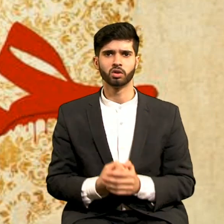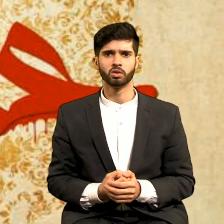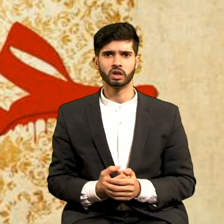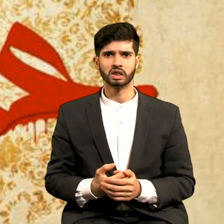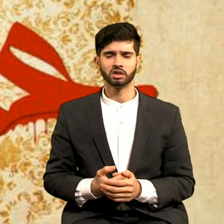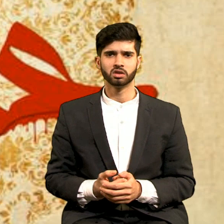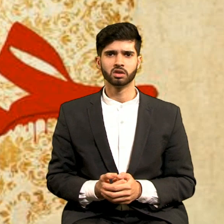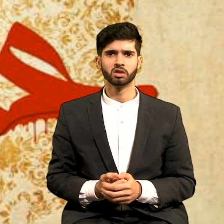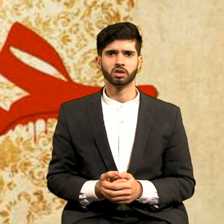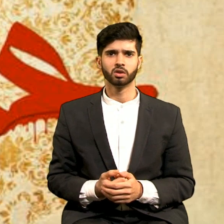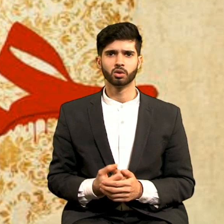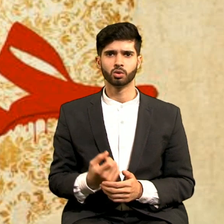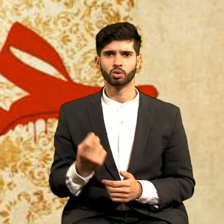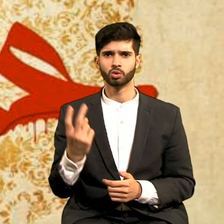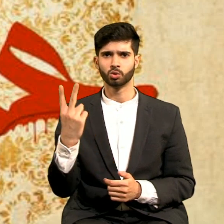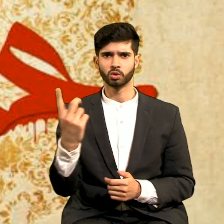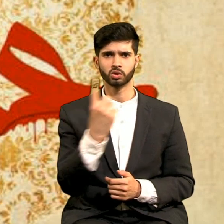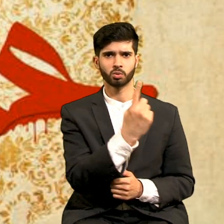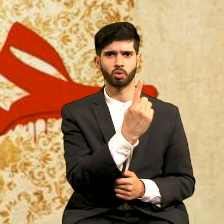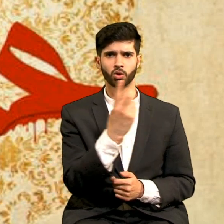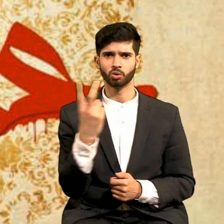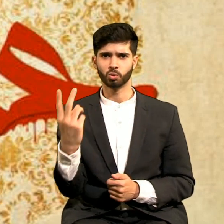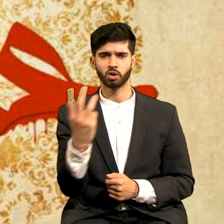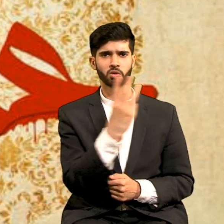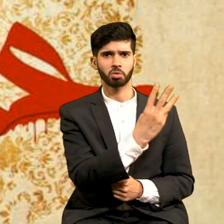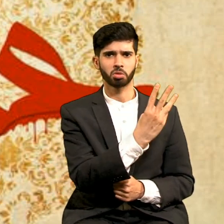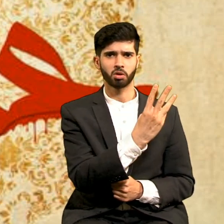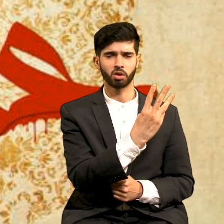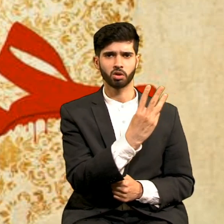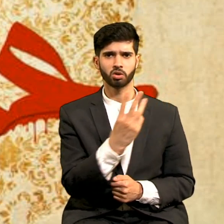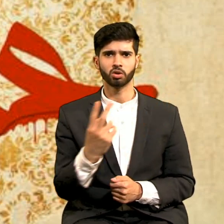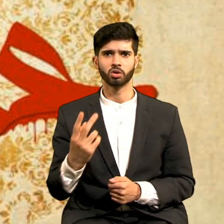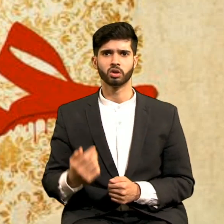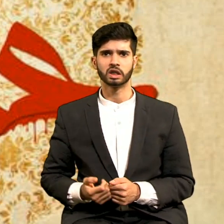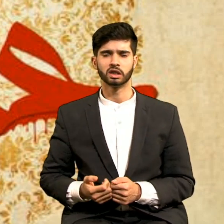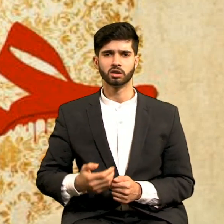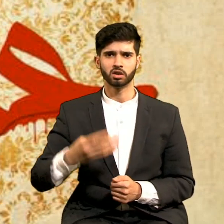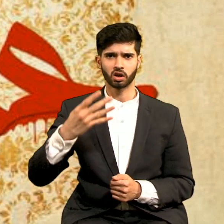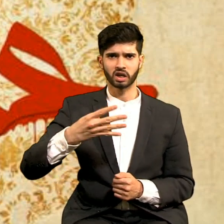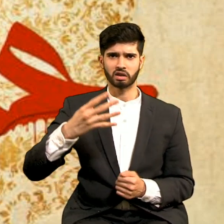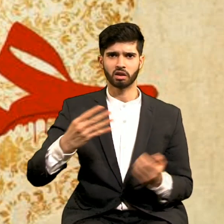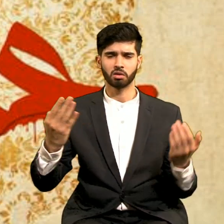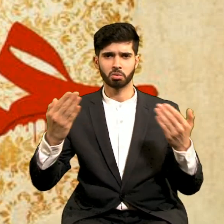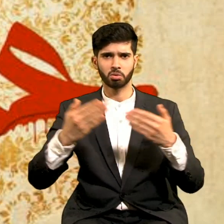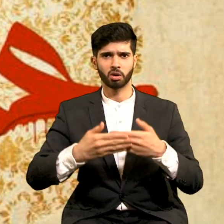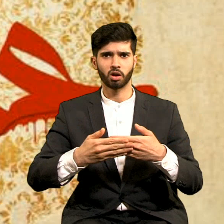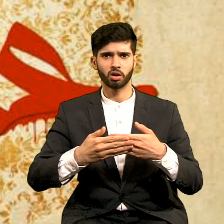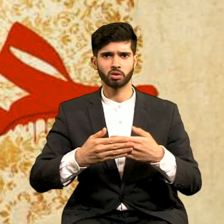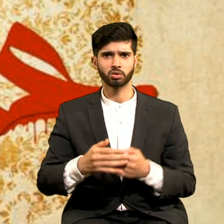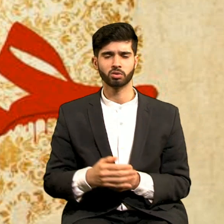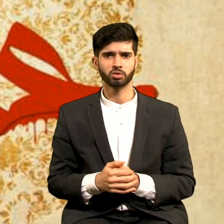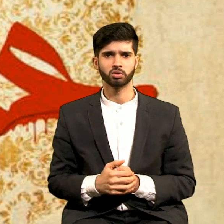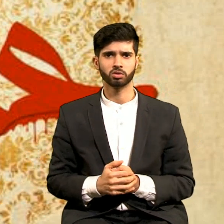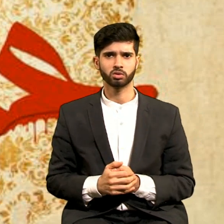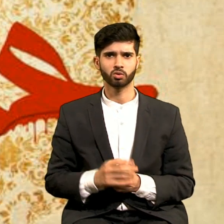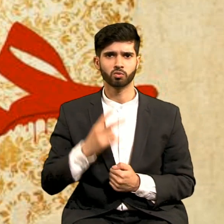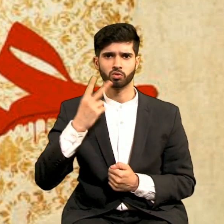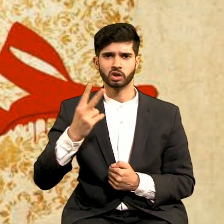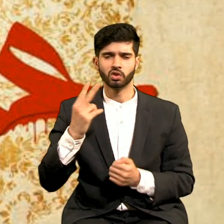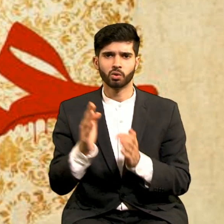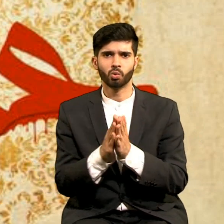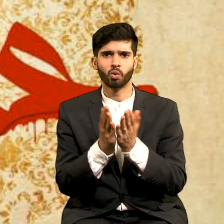tremendous wisdom behind not knowing exactly when it occurs, which scholars have pointed out.